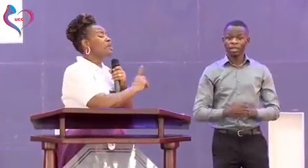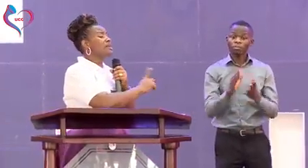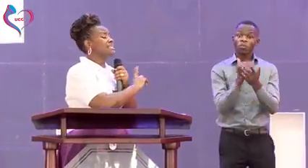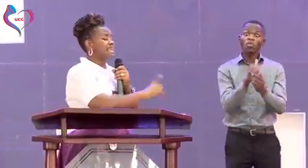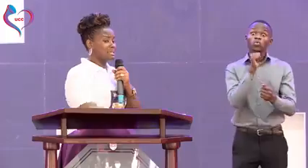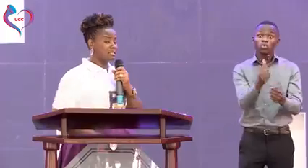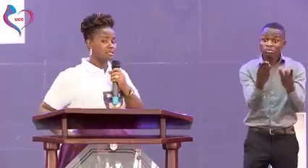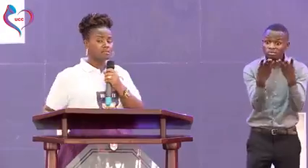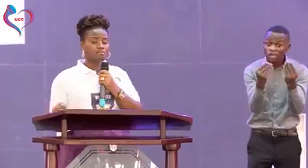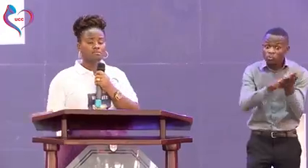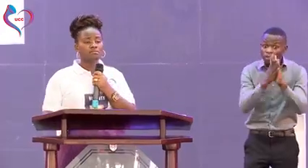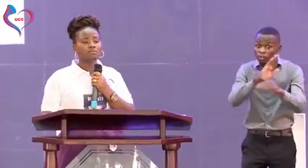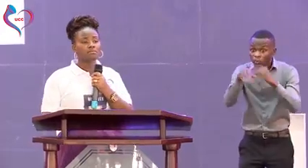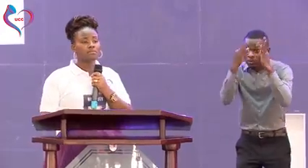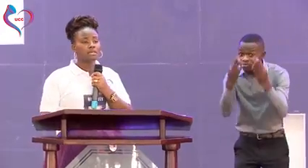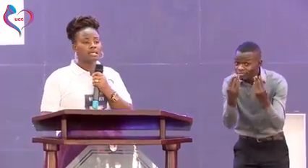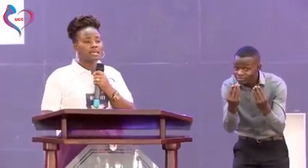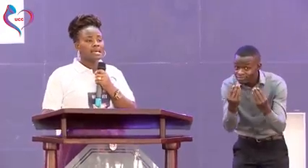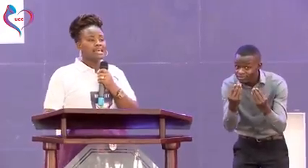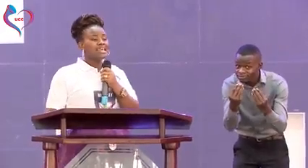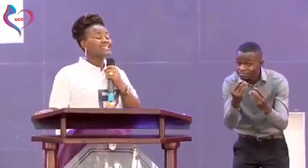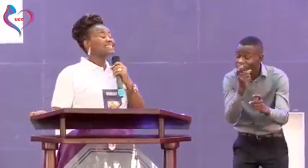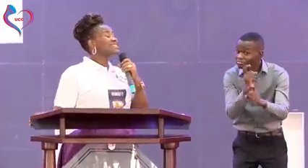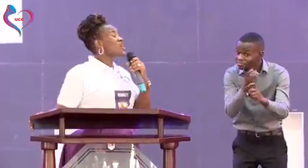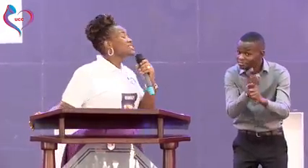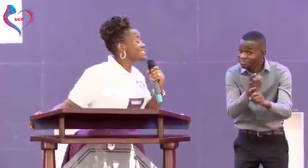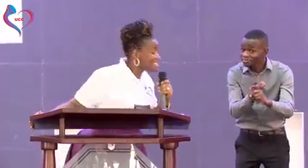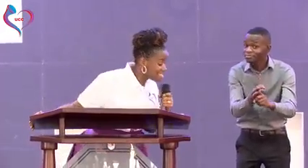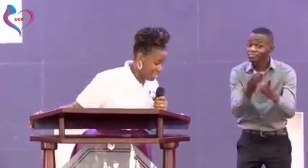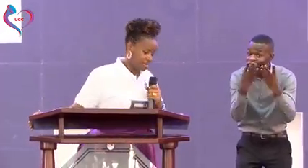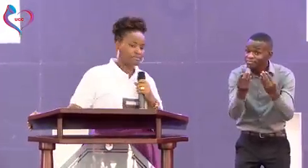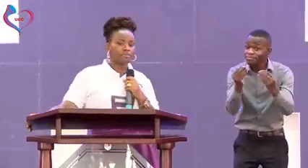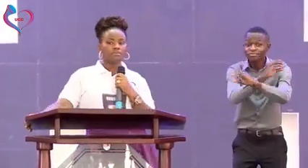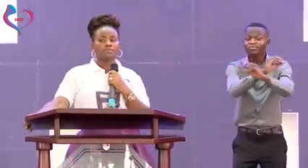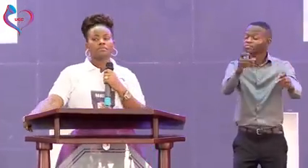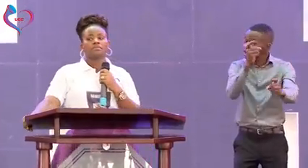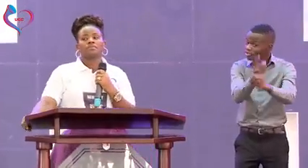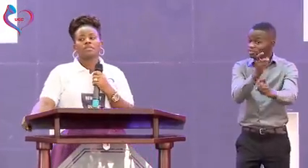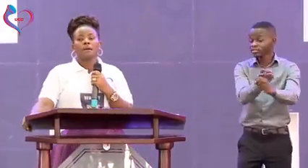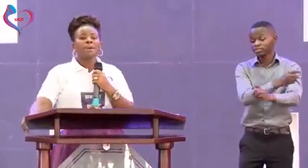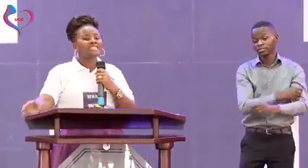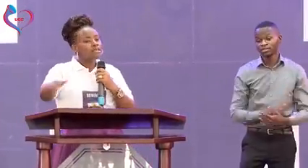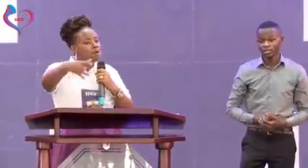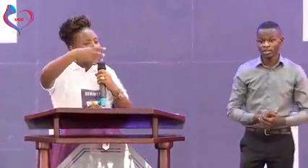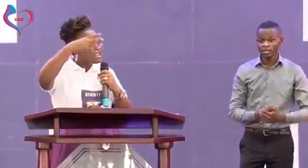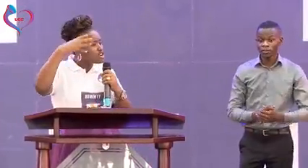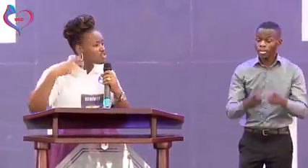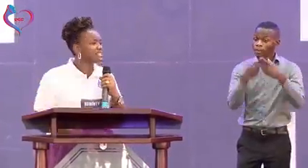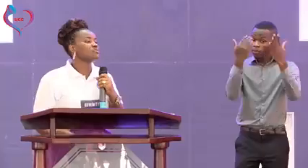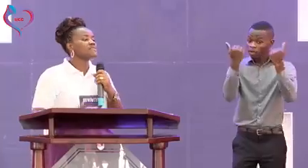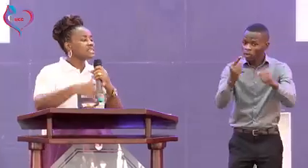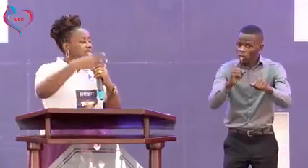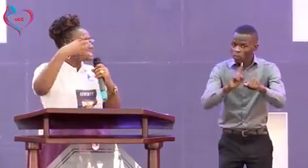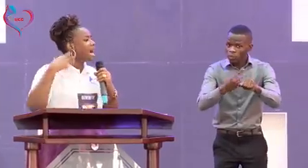to become all things. Si kintu kyangu gw'okufuuka ebintu byonna. It is not easy. Si kyangu. But when